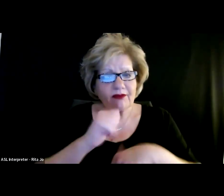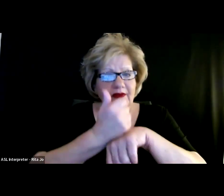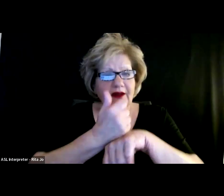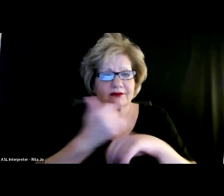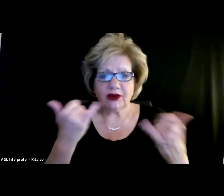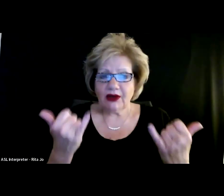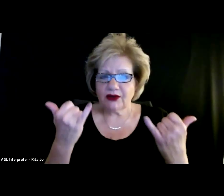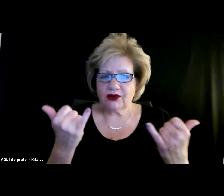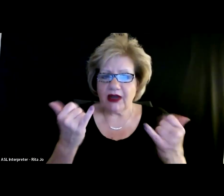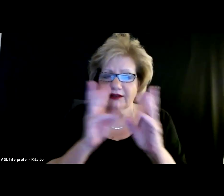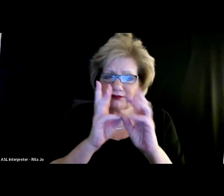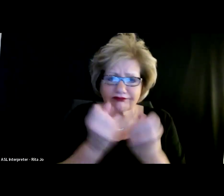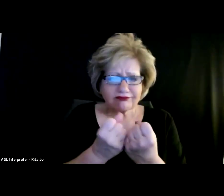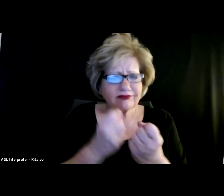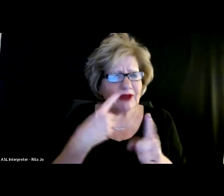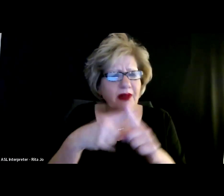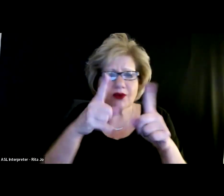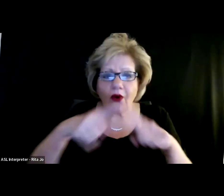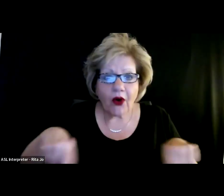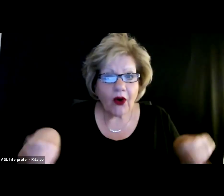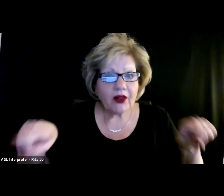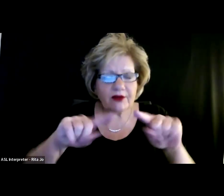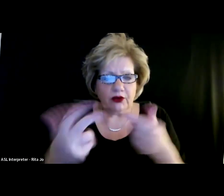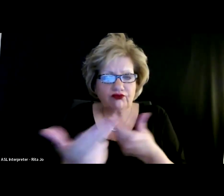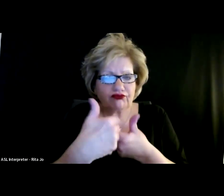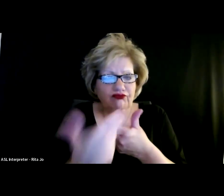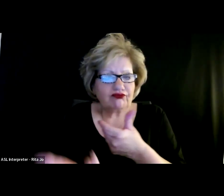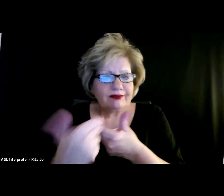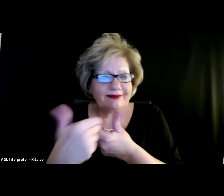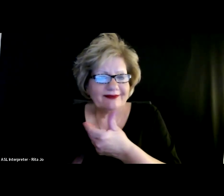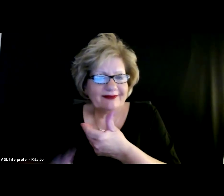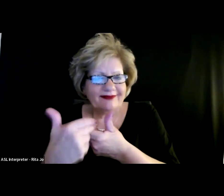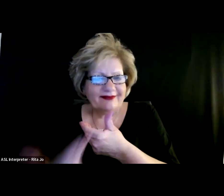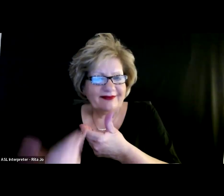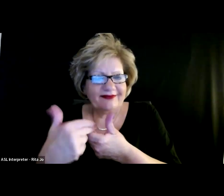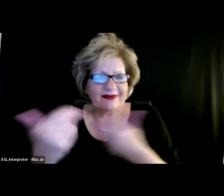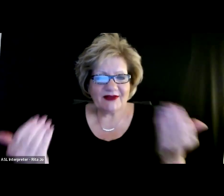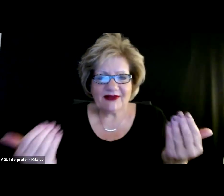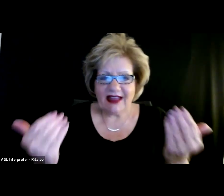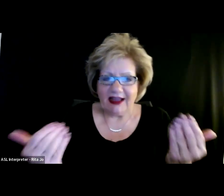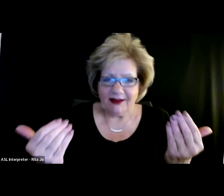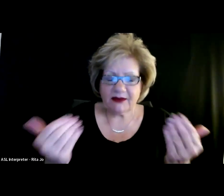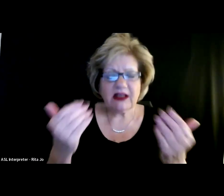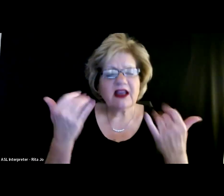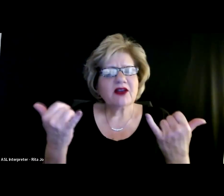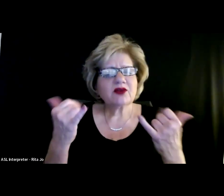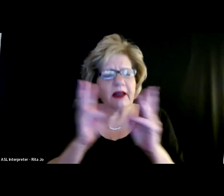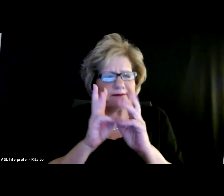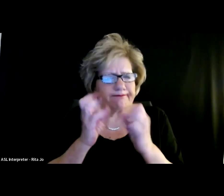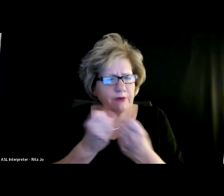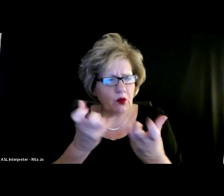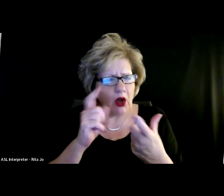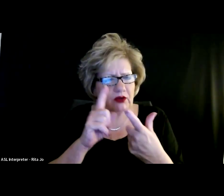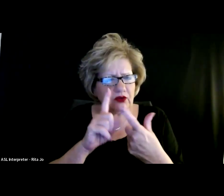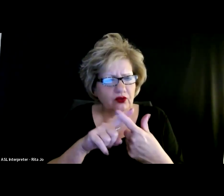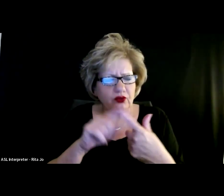event, and to all of you in the audience for attending today. Today's webinar aims to unite two